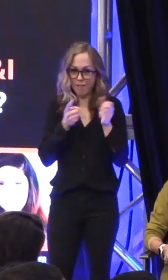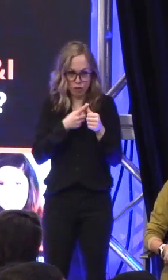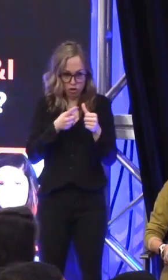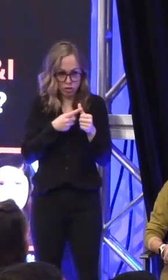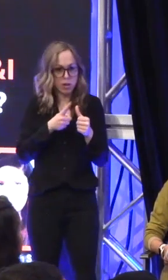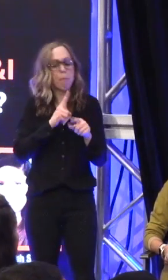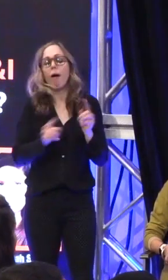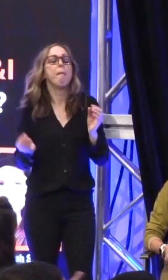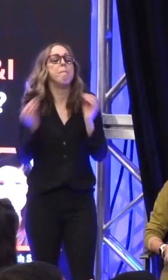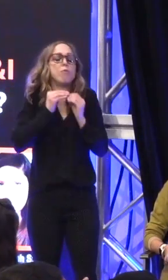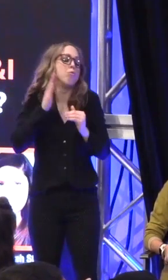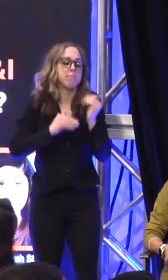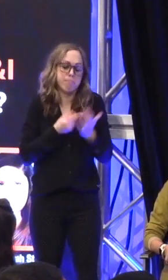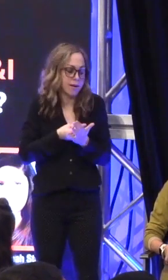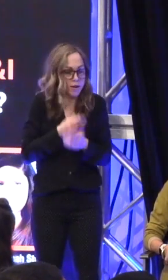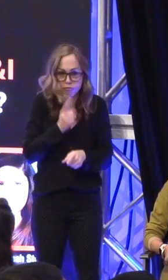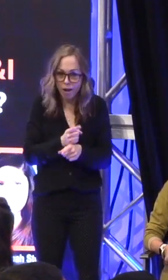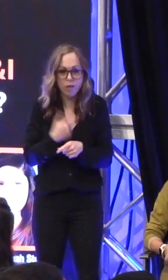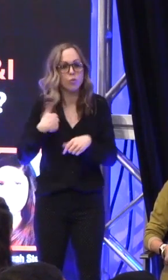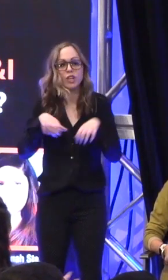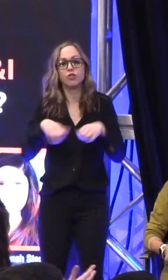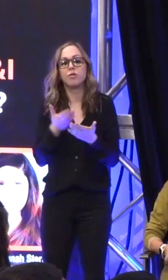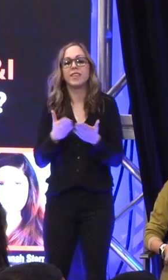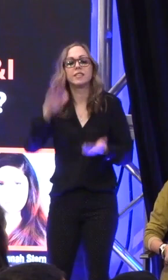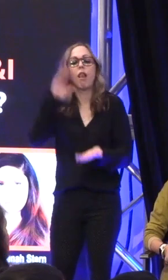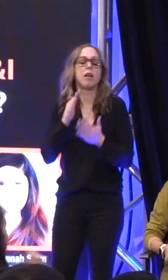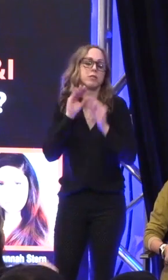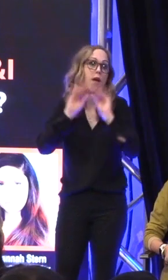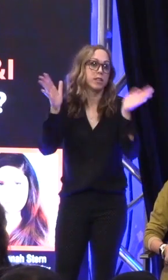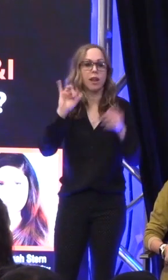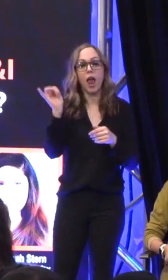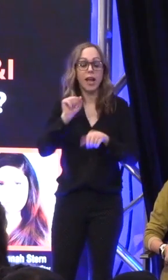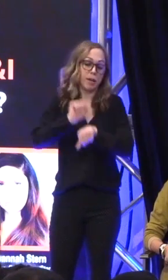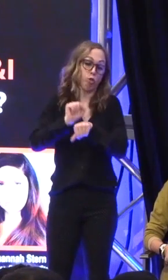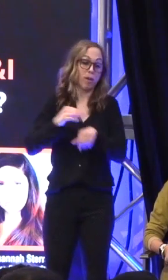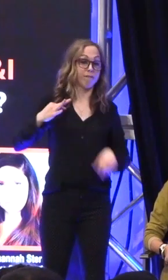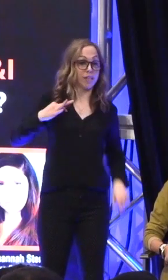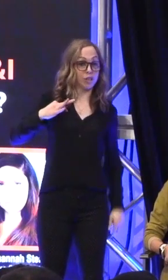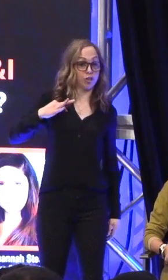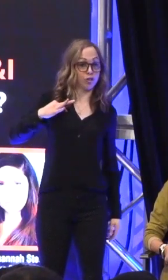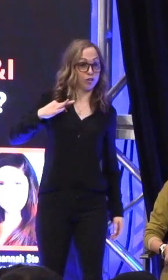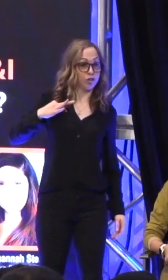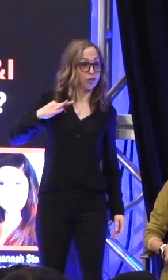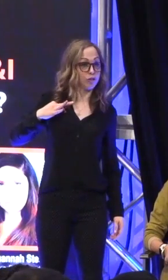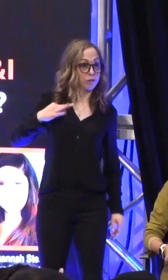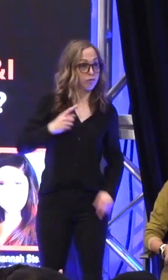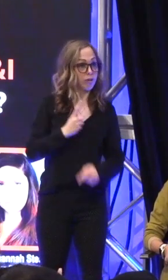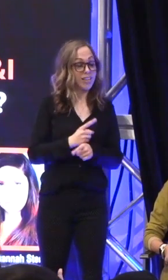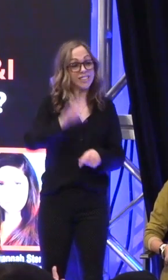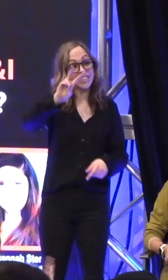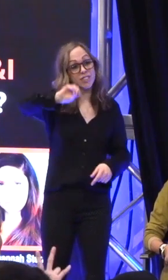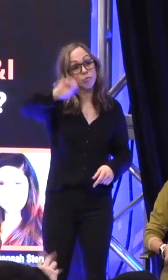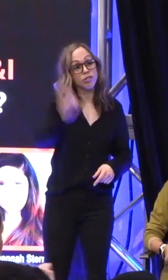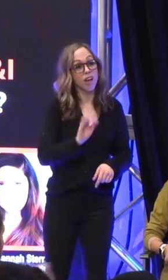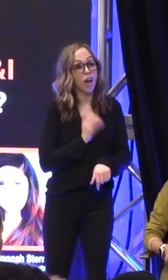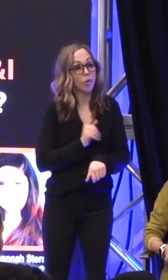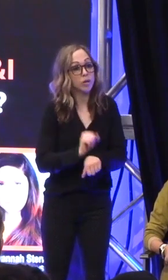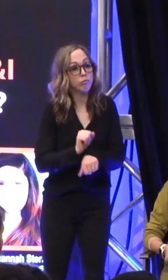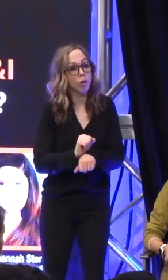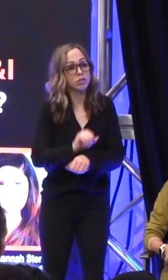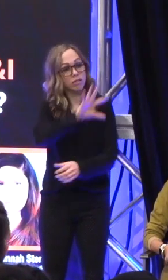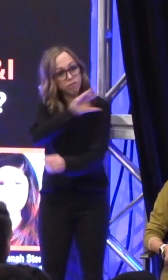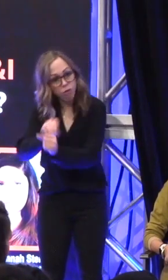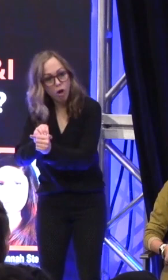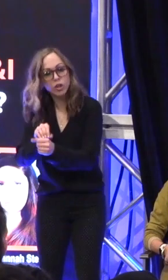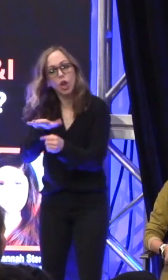with you. But we also do a lot of things that are less obvious, like employee volunteerism. So at Adobe, 70% of our employees are